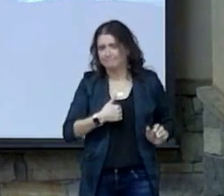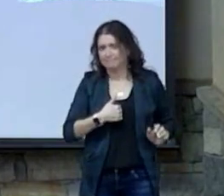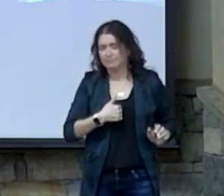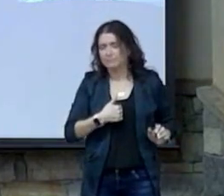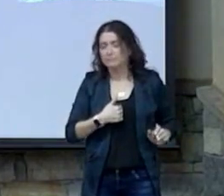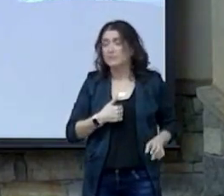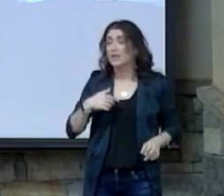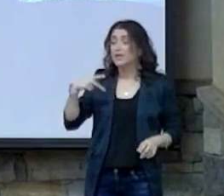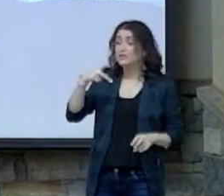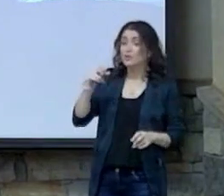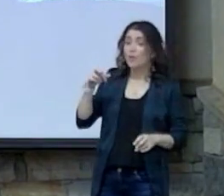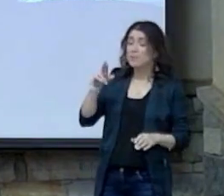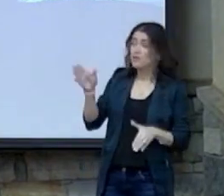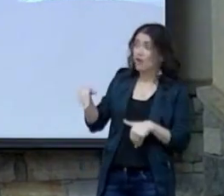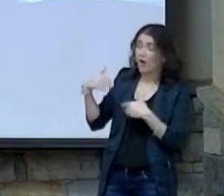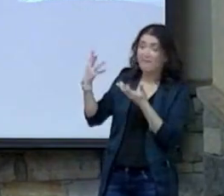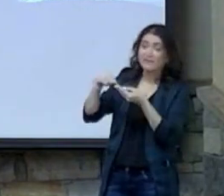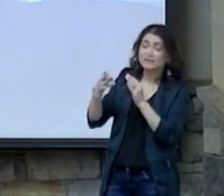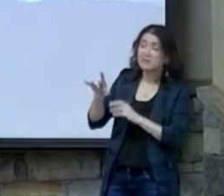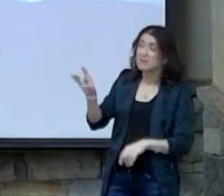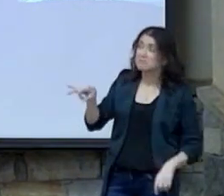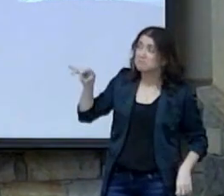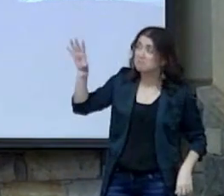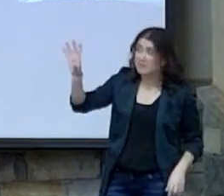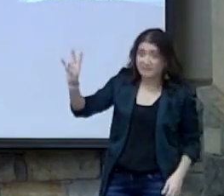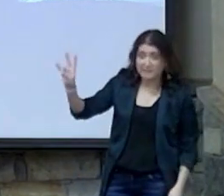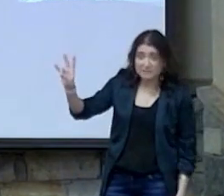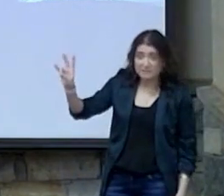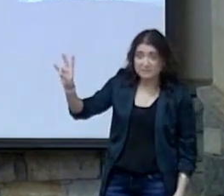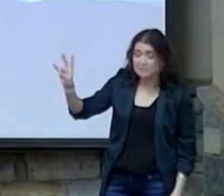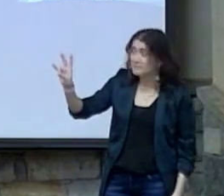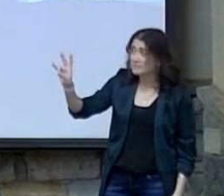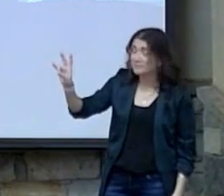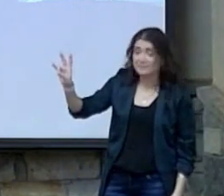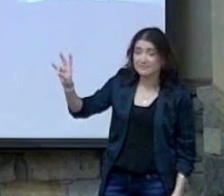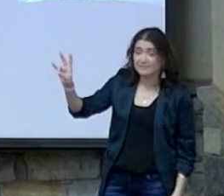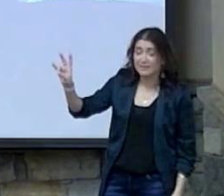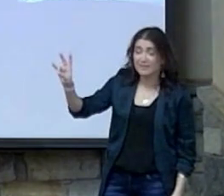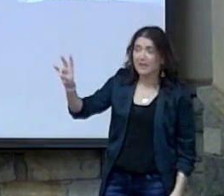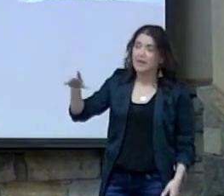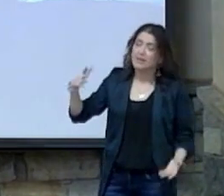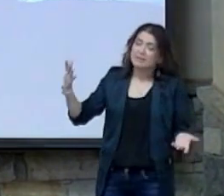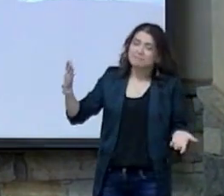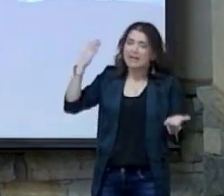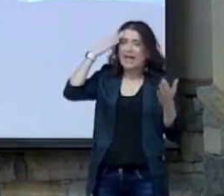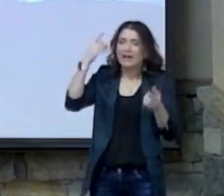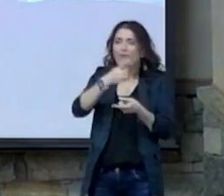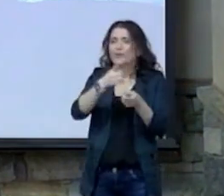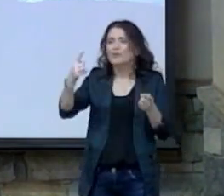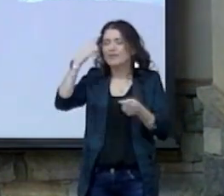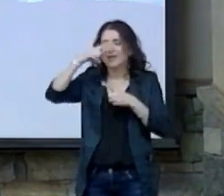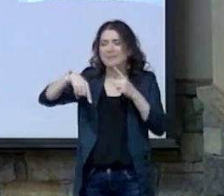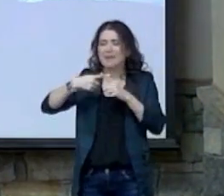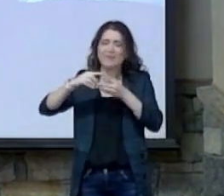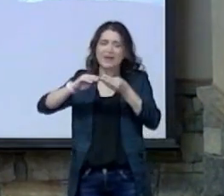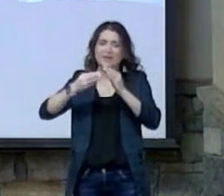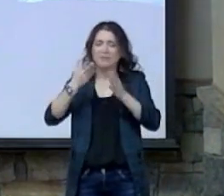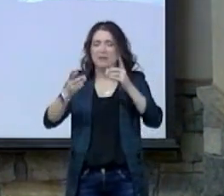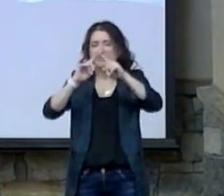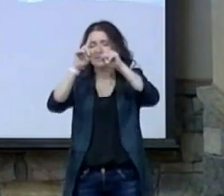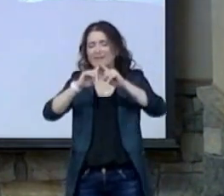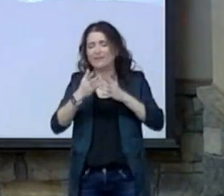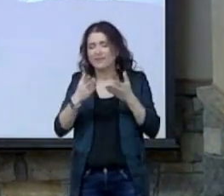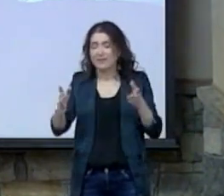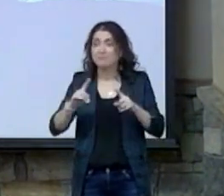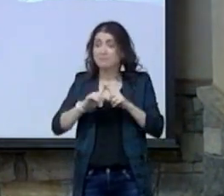So Peter offers a number, and he says, 7 times? Now for us, I don't know what you think about that number. Maybe there's different things, but